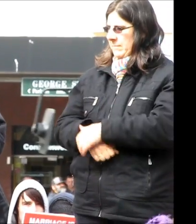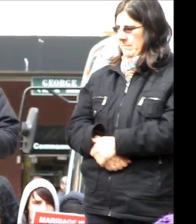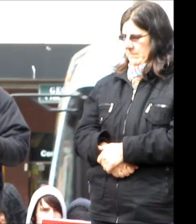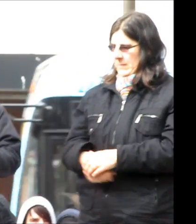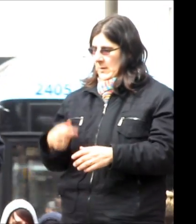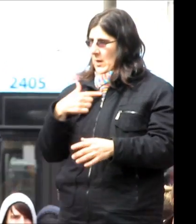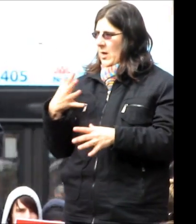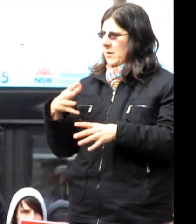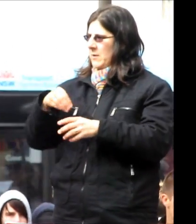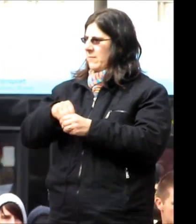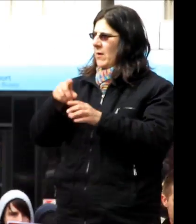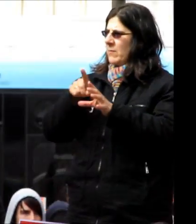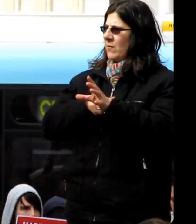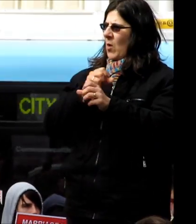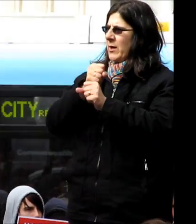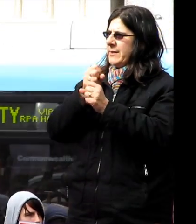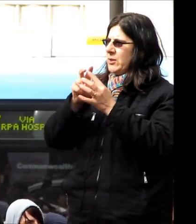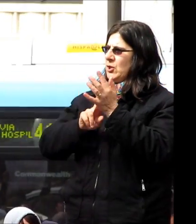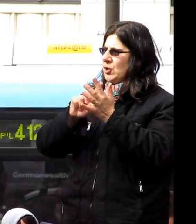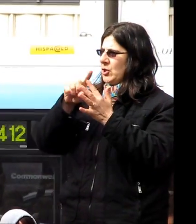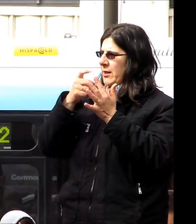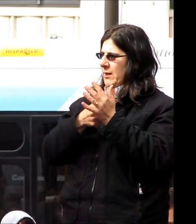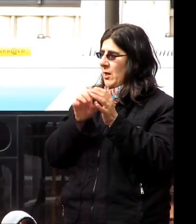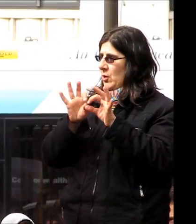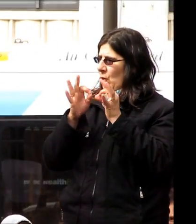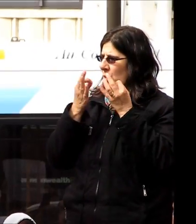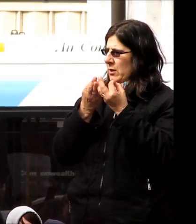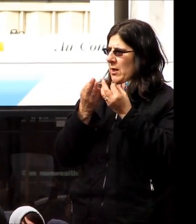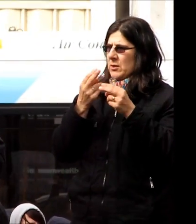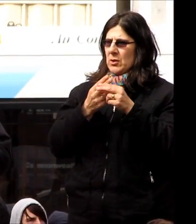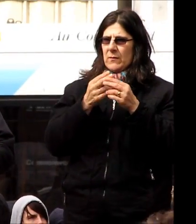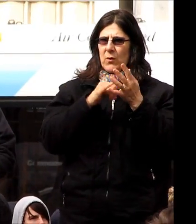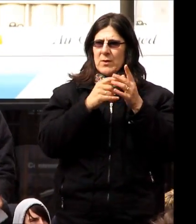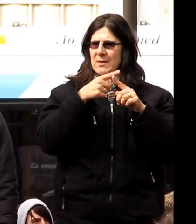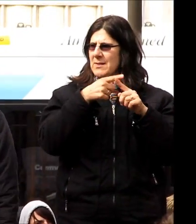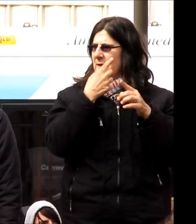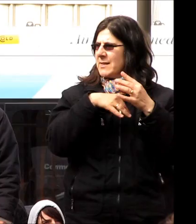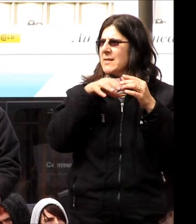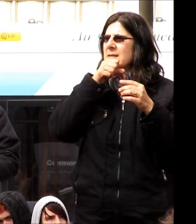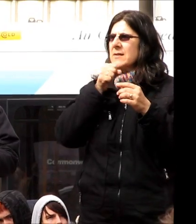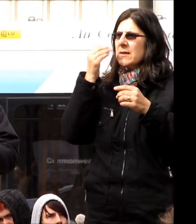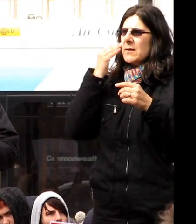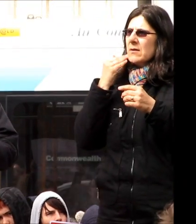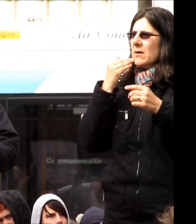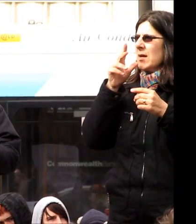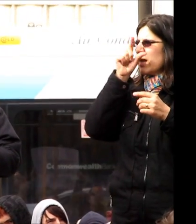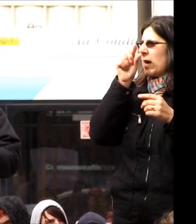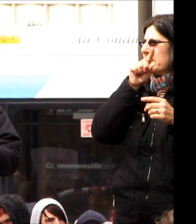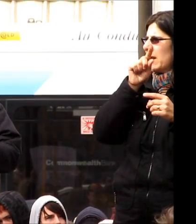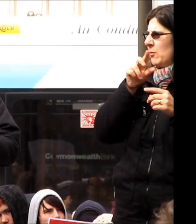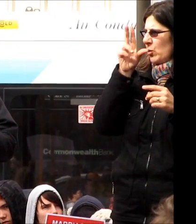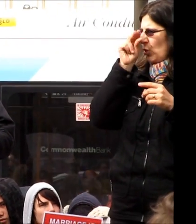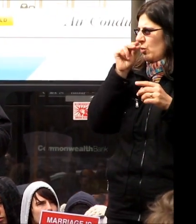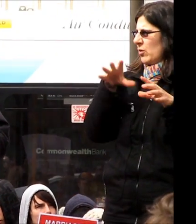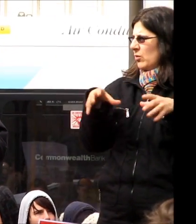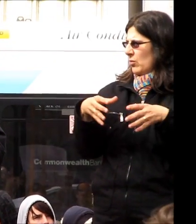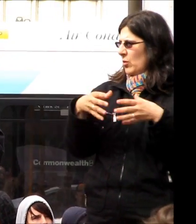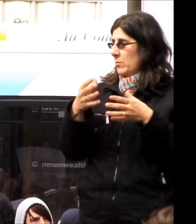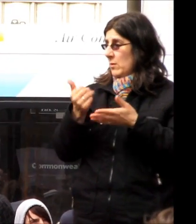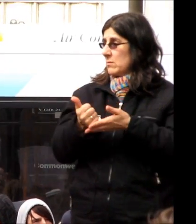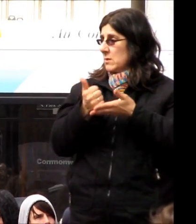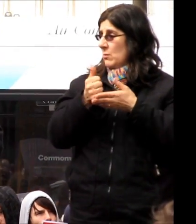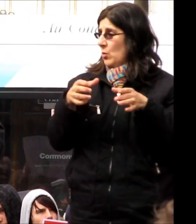I'm involved with Y Gender, an organisation for sex and gender diverse young people. We organise